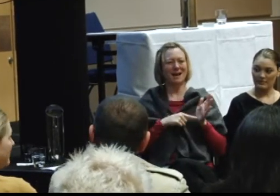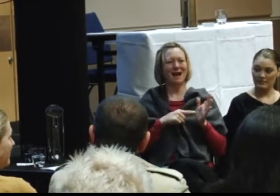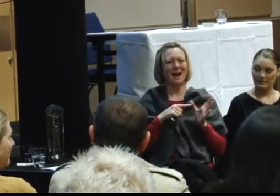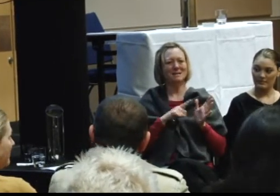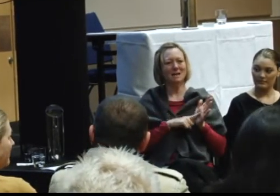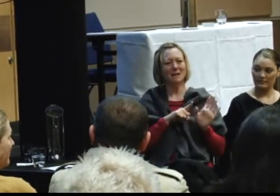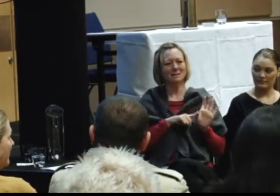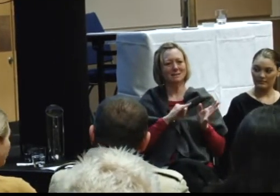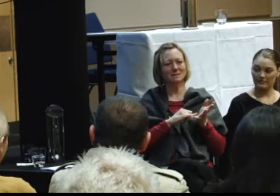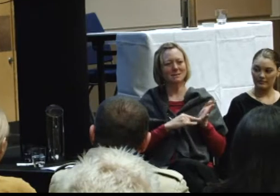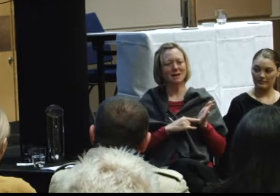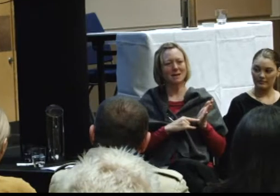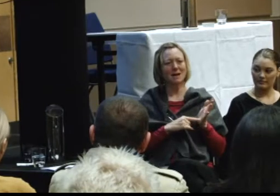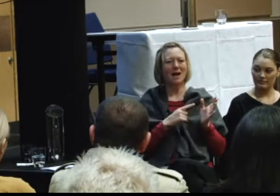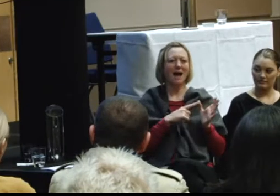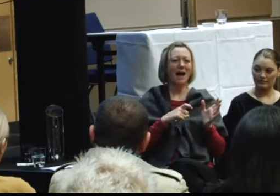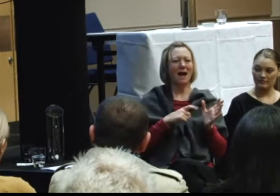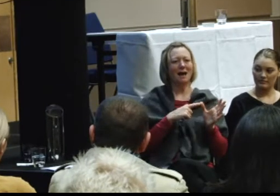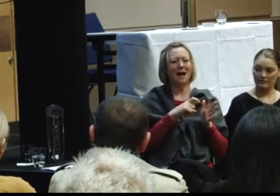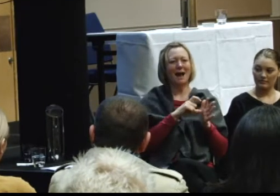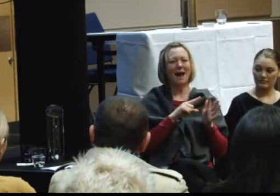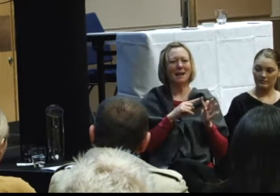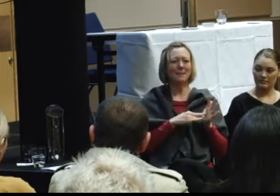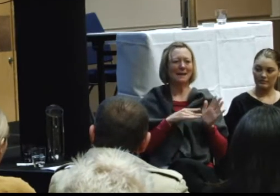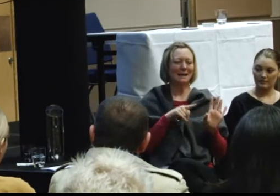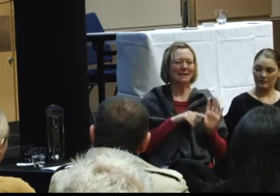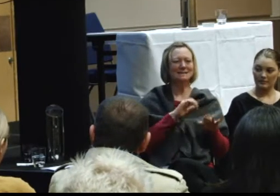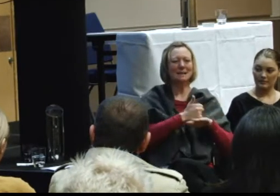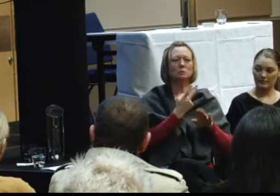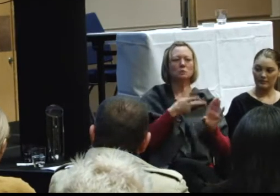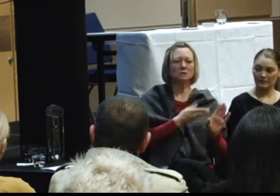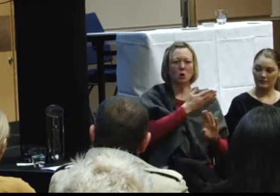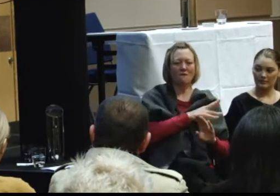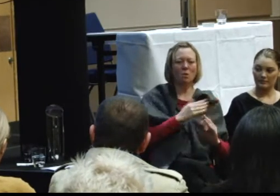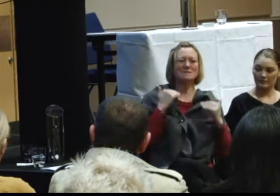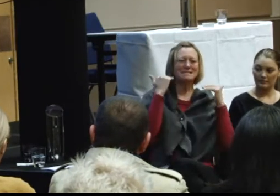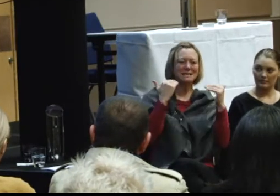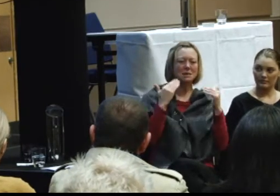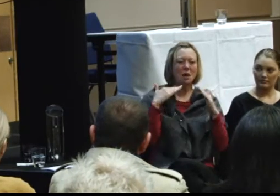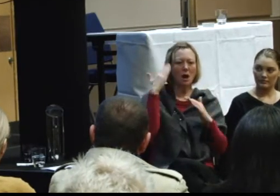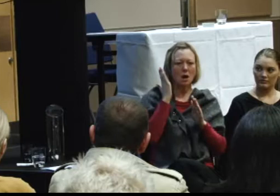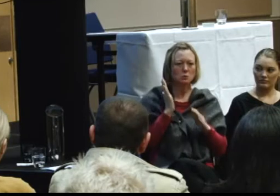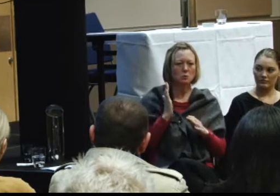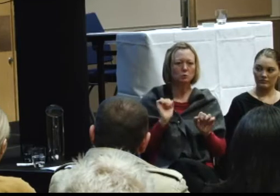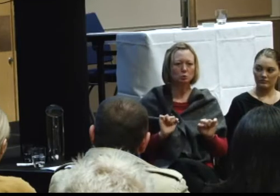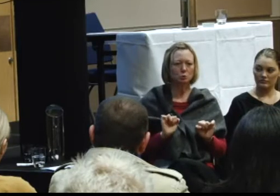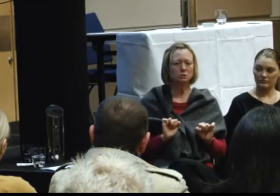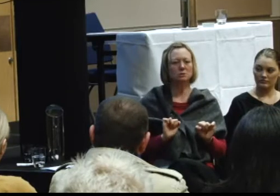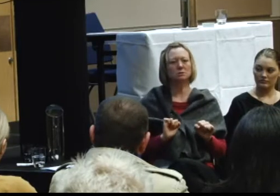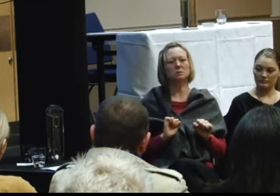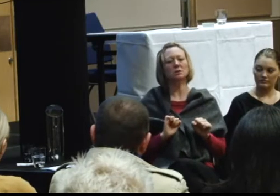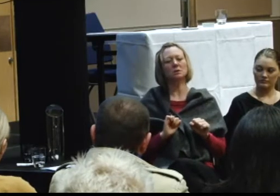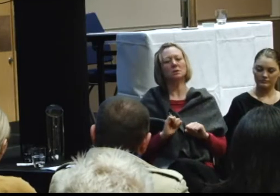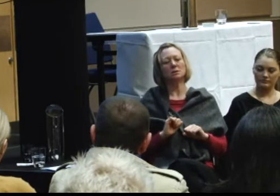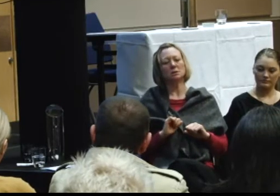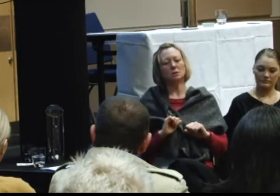high school students, mainly senior high school students. And basically what we do is we go to the